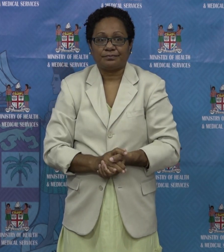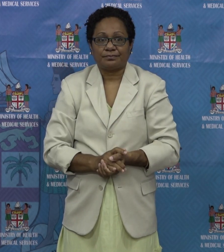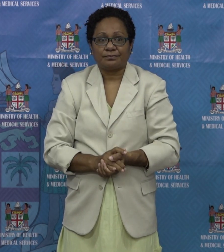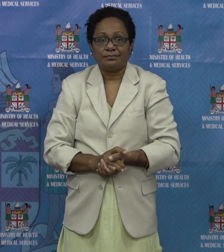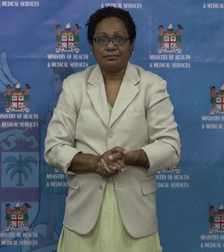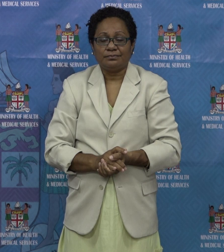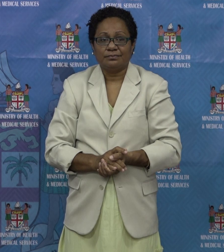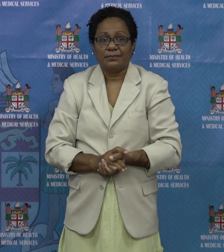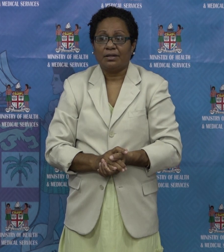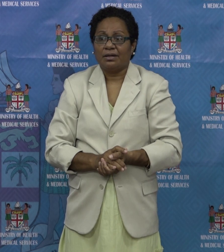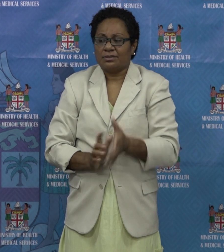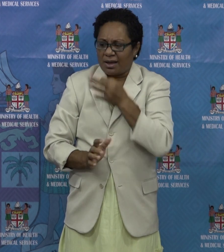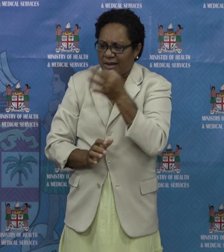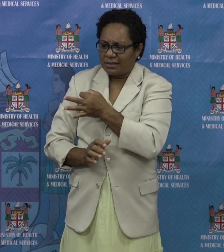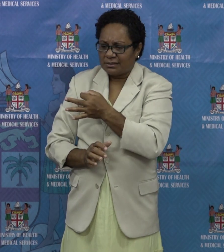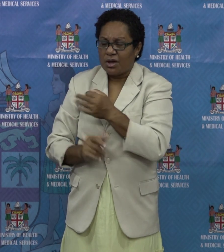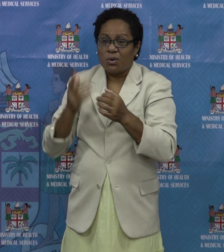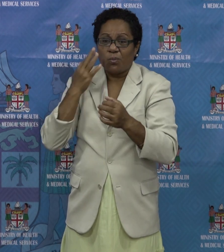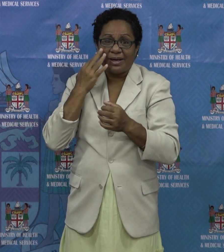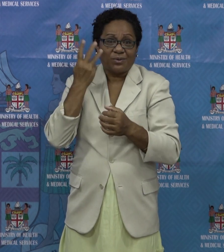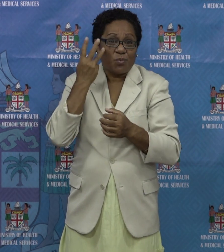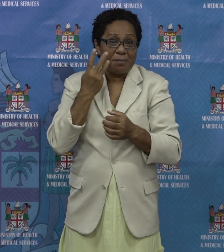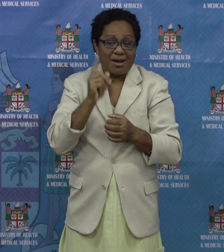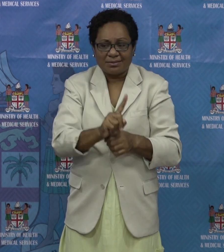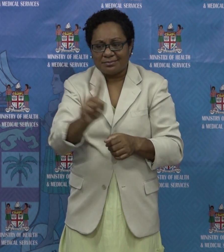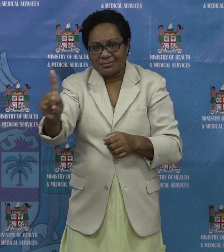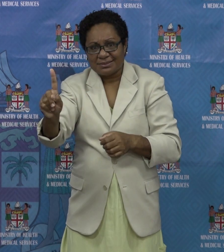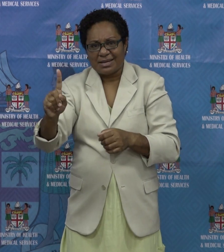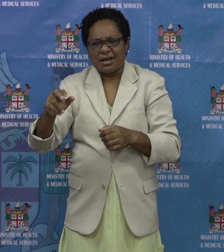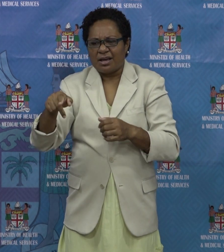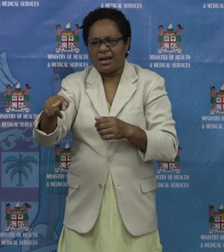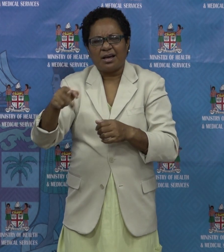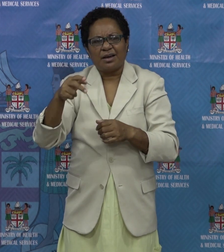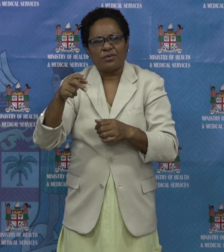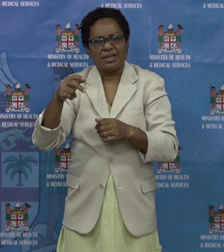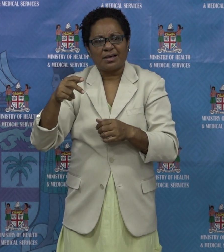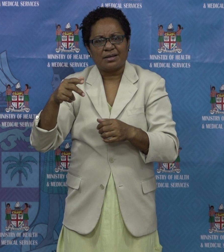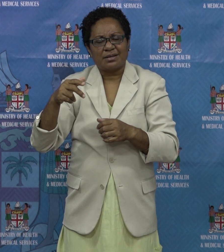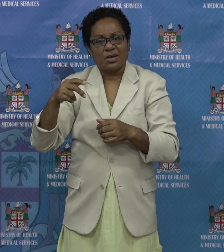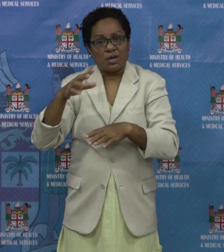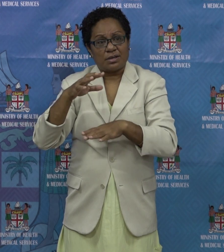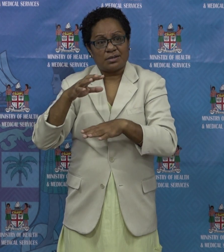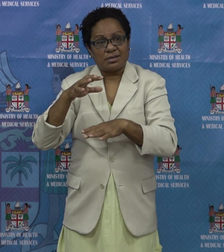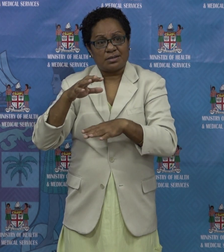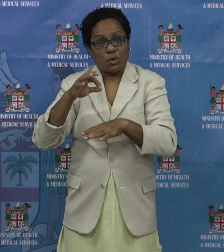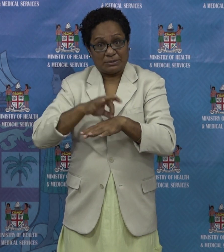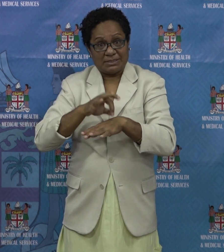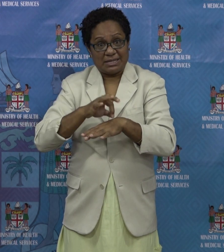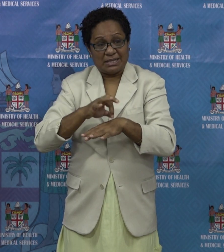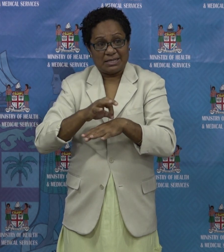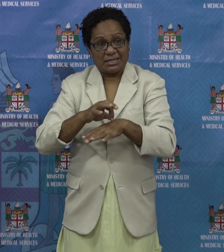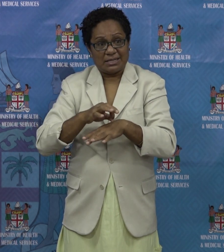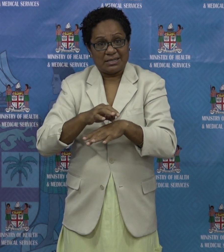When she presented herself at the health facility, she was in a stage where